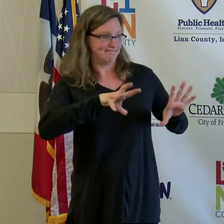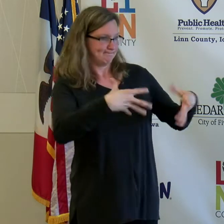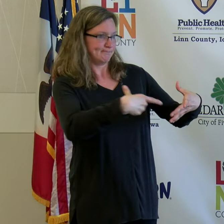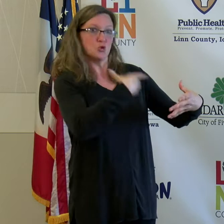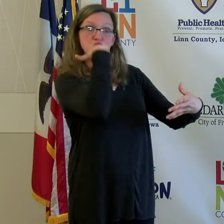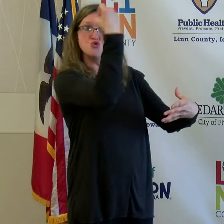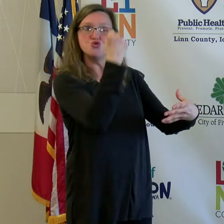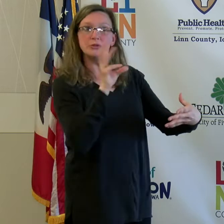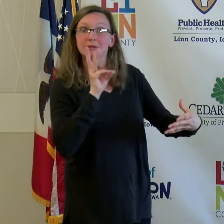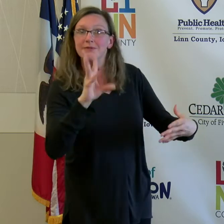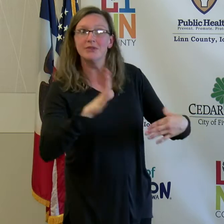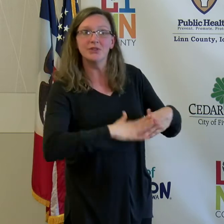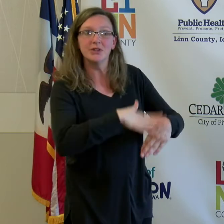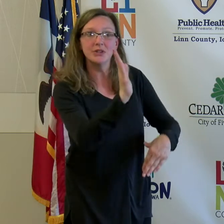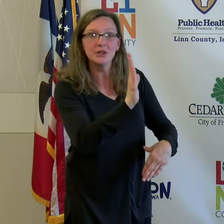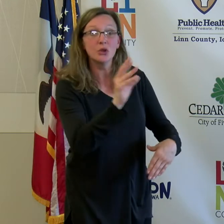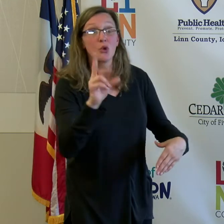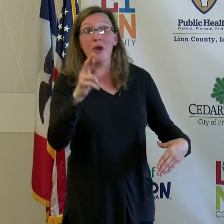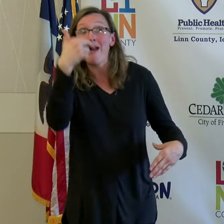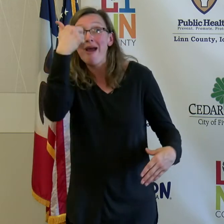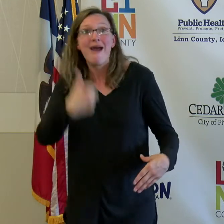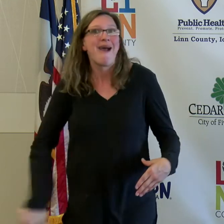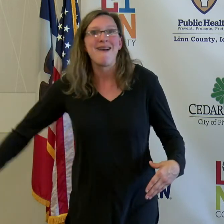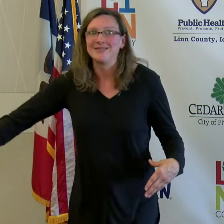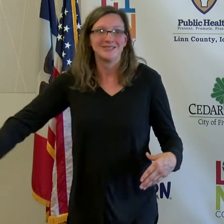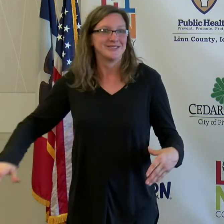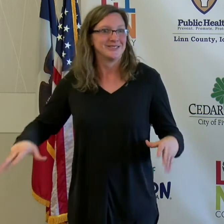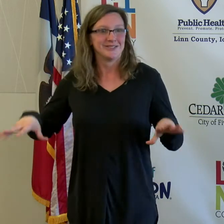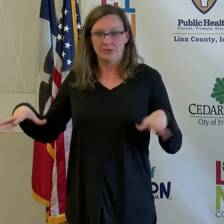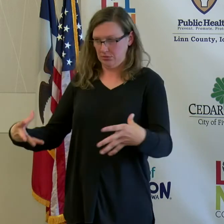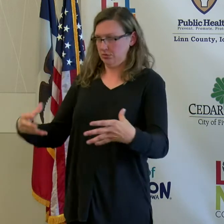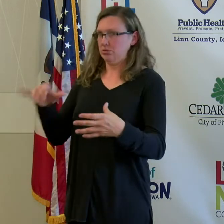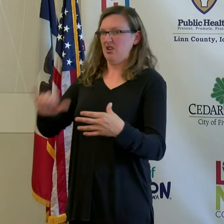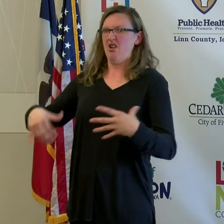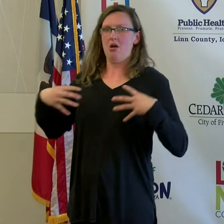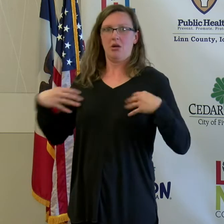all ages with underlying medical conditions.